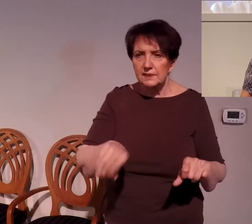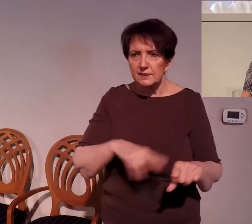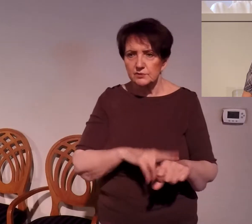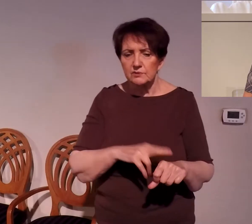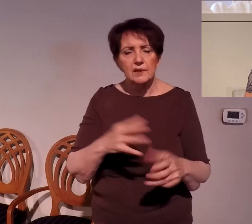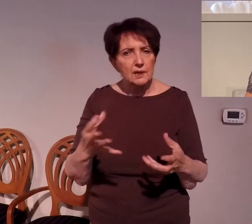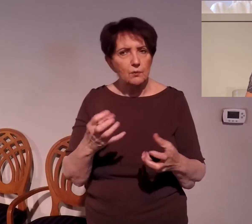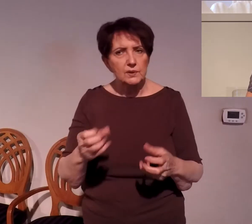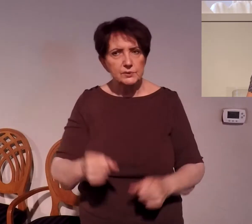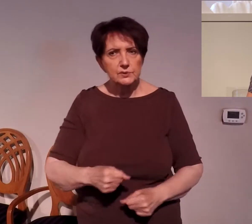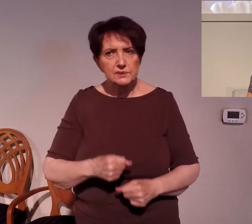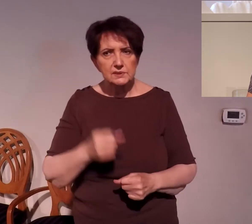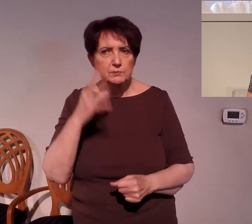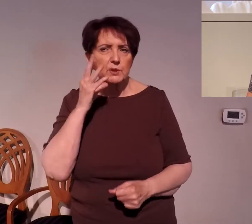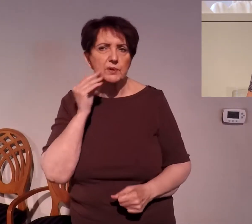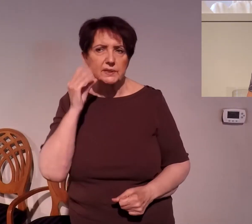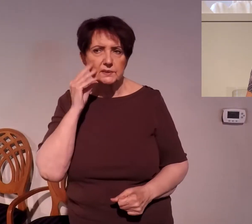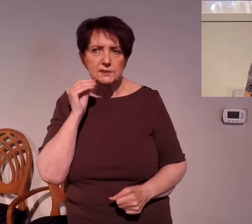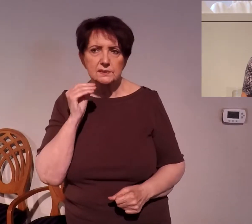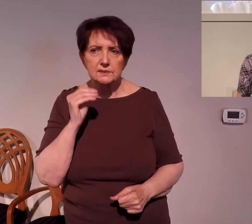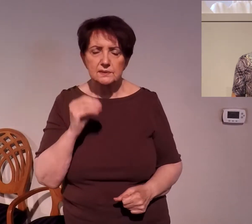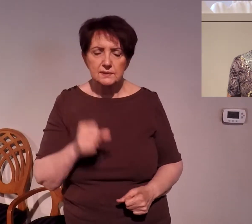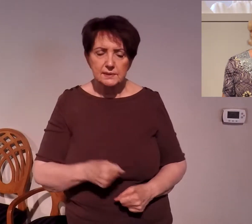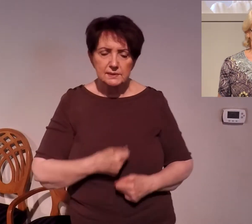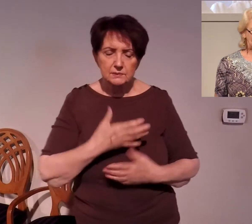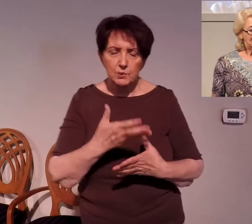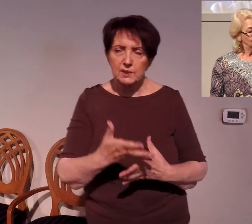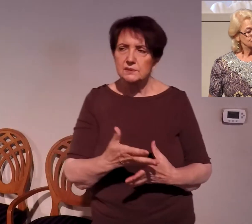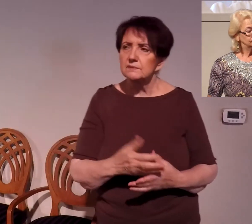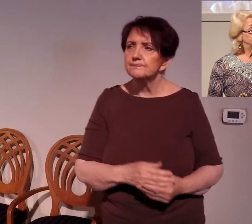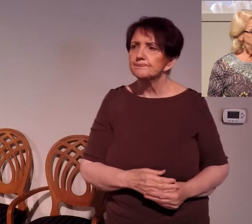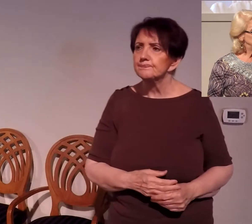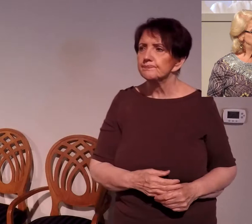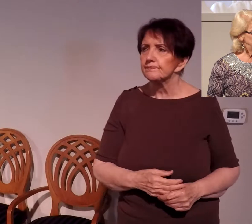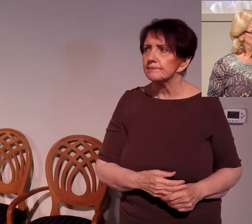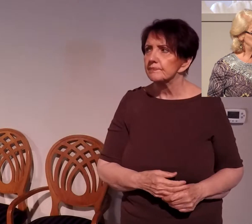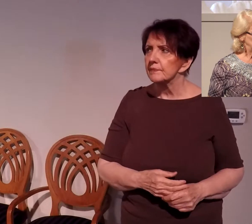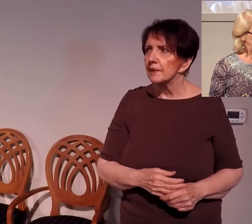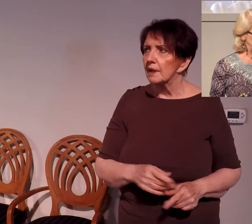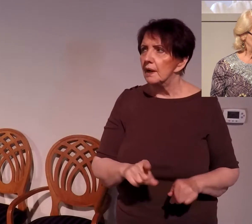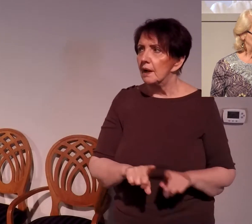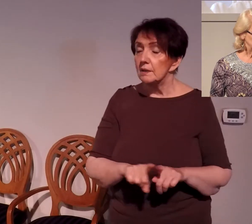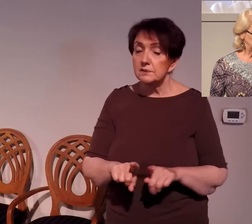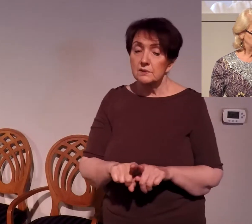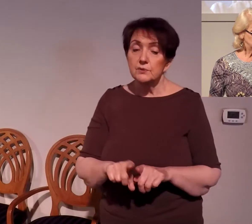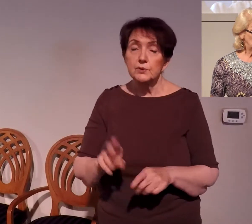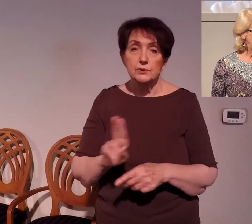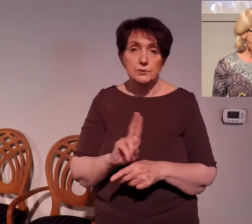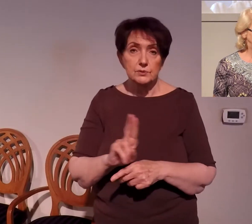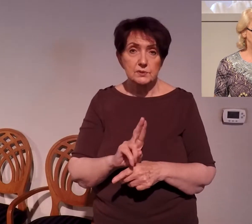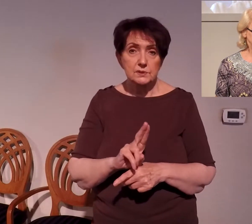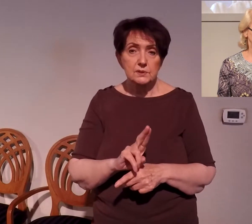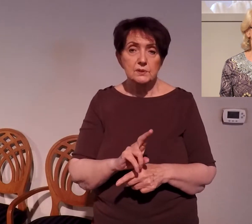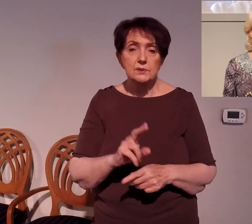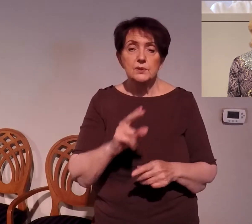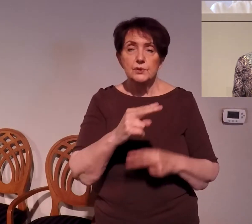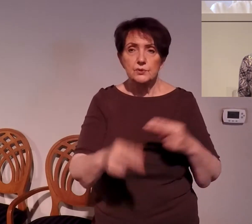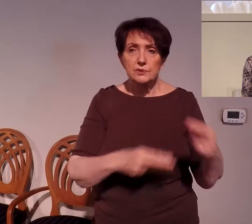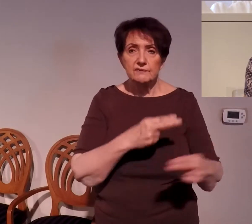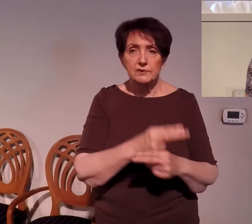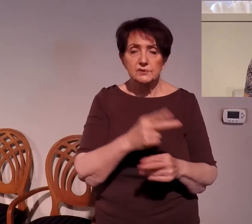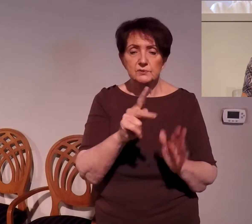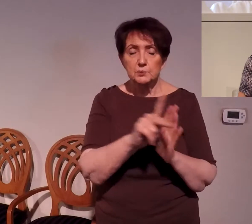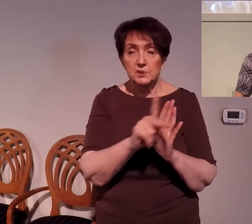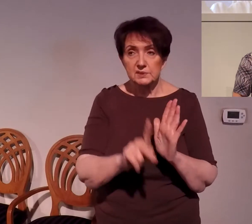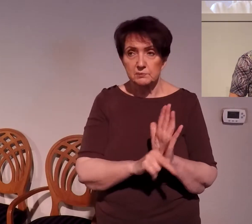I'm seeking to experience and express. I also love to use universal principles. So I have a number of